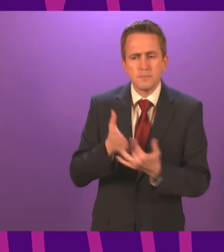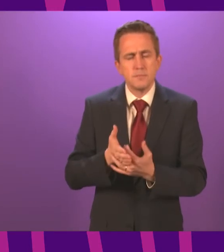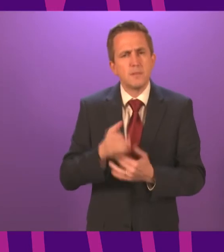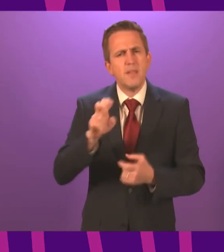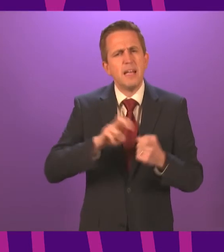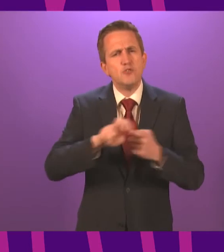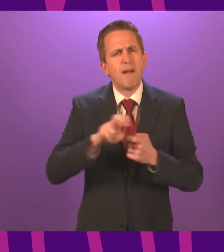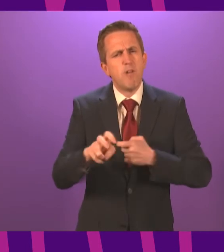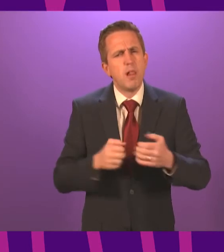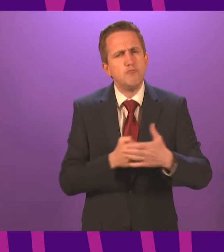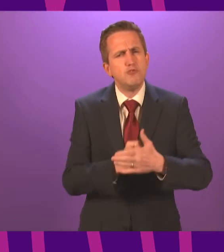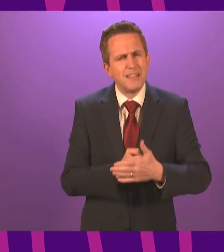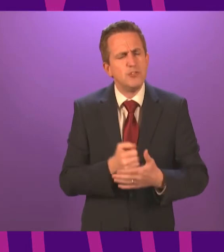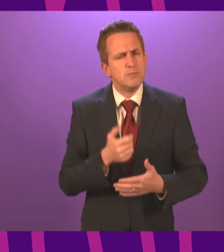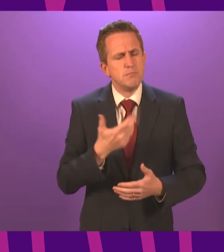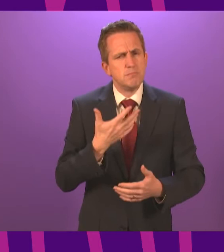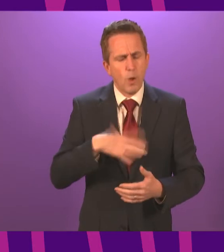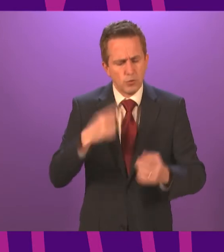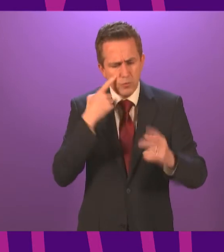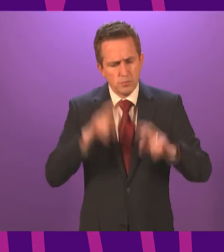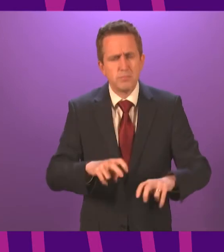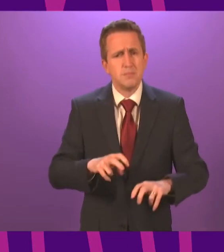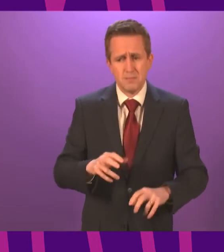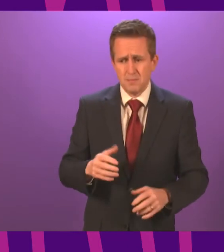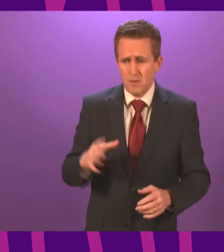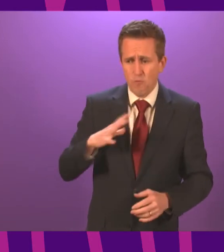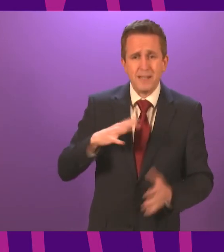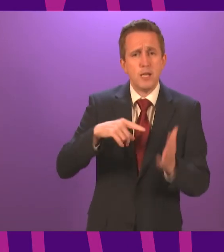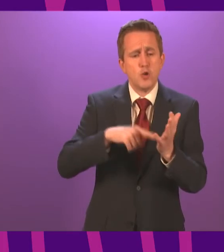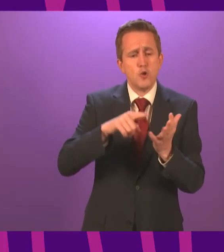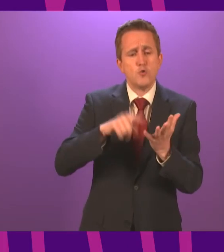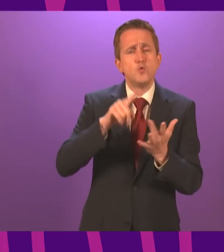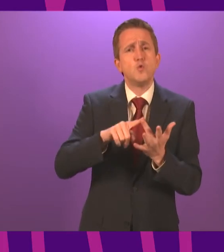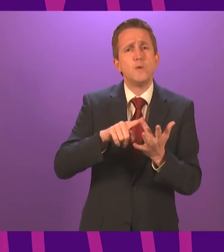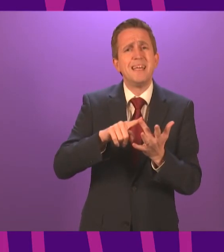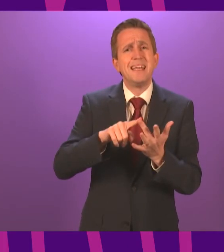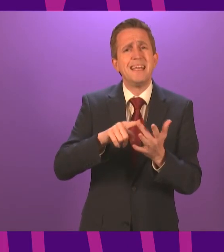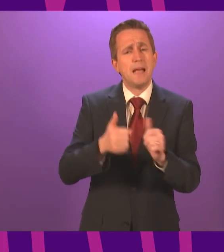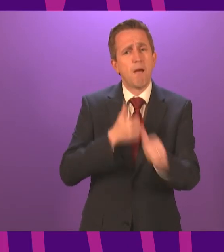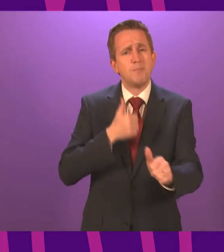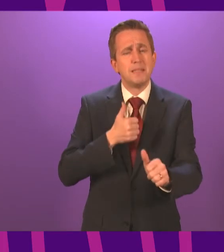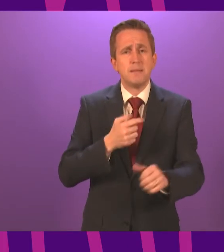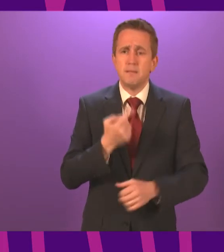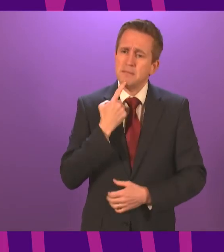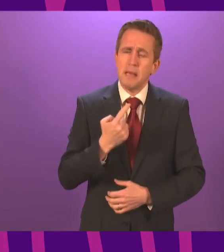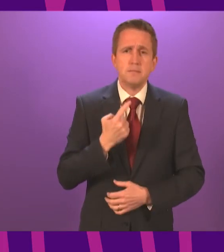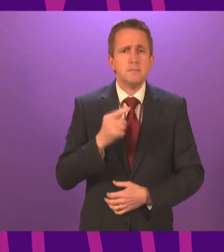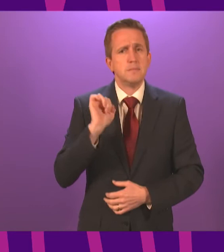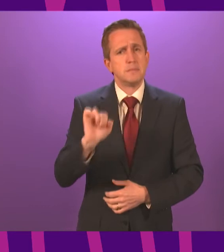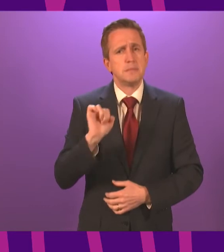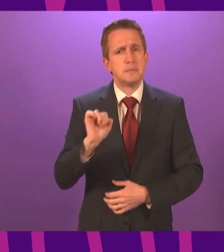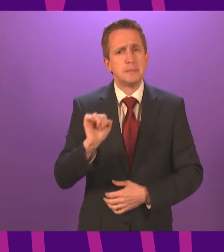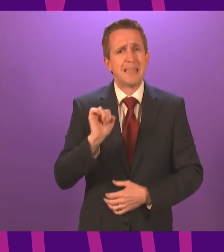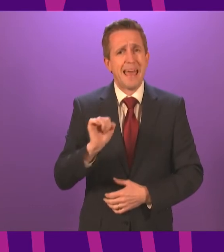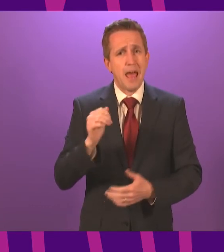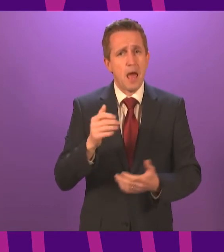travel restrictions. But today I've received notification from TUI, the travel agent and company, who are saying they're carrying on with their